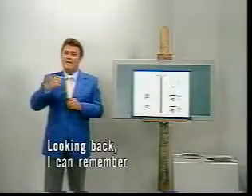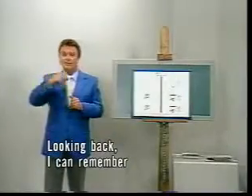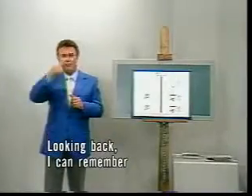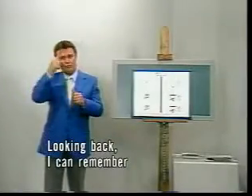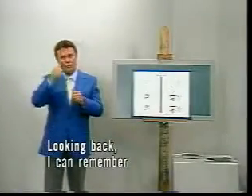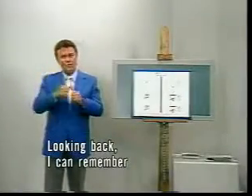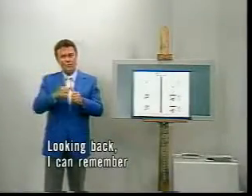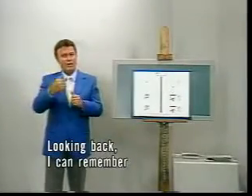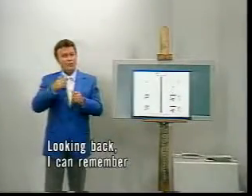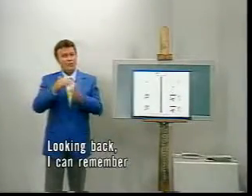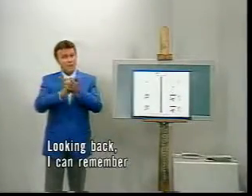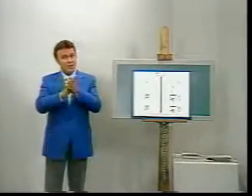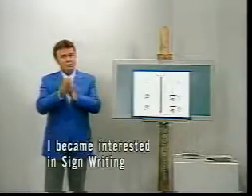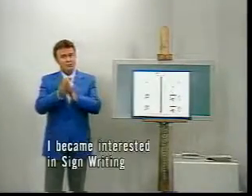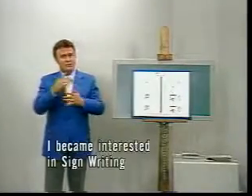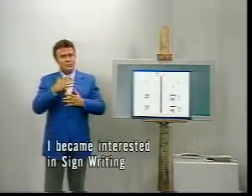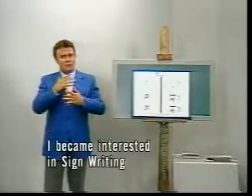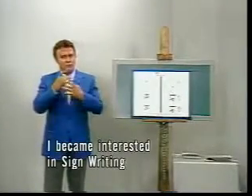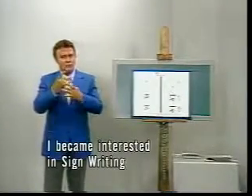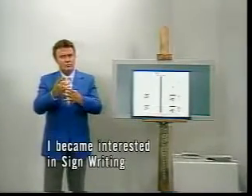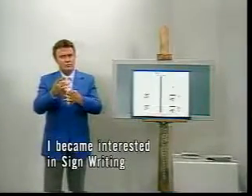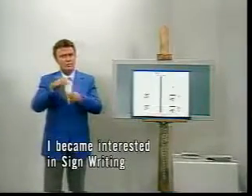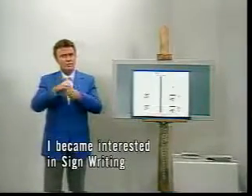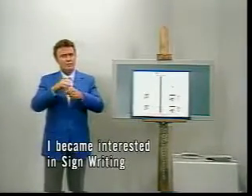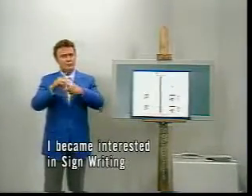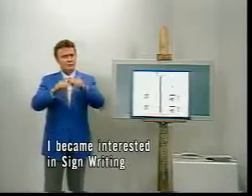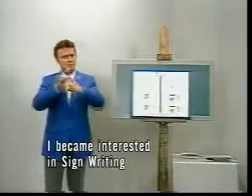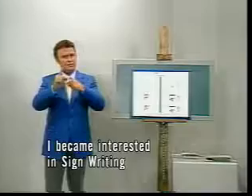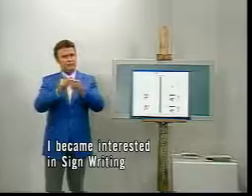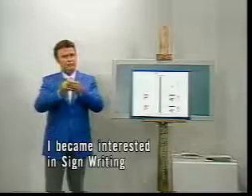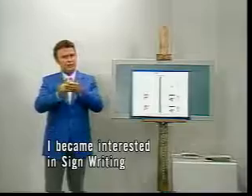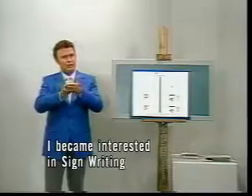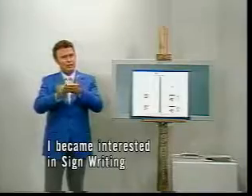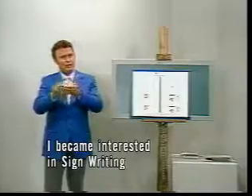Looking back, I can remember I became interested in sign writing